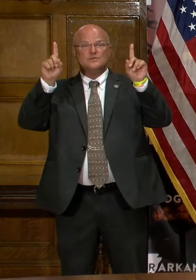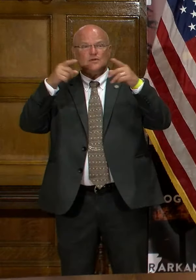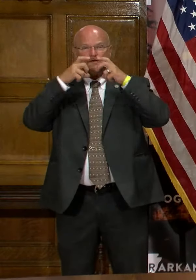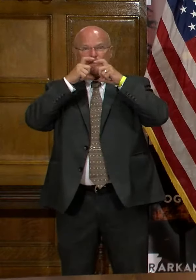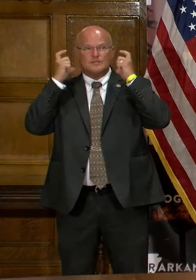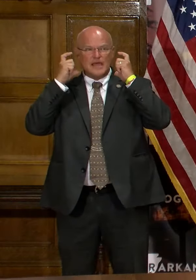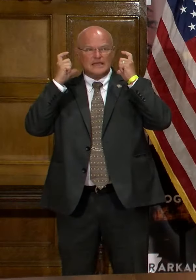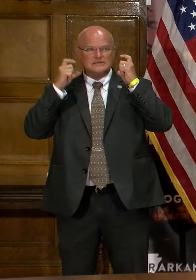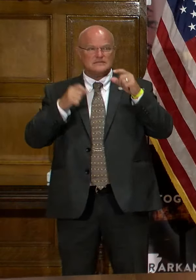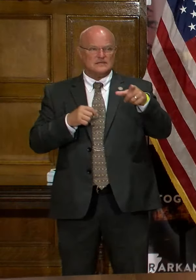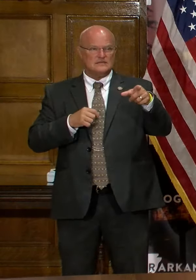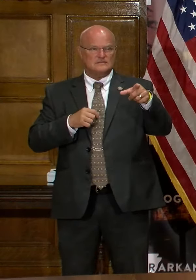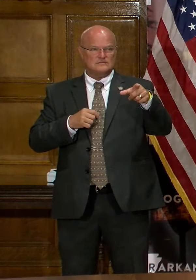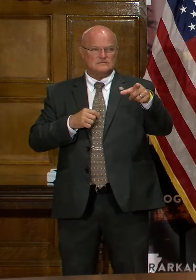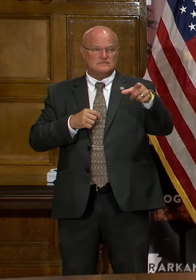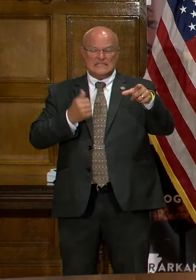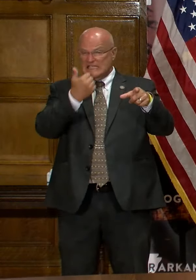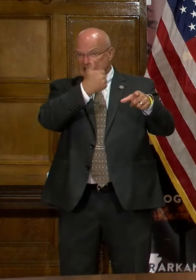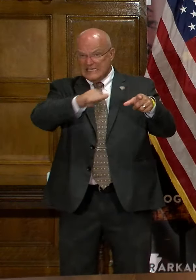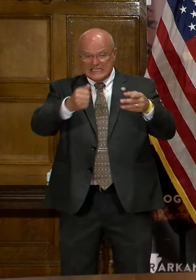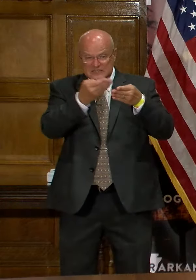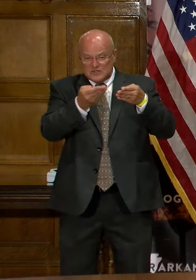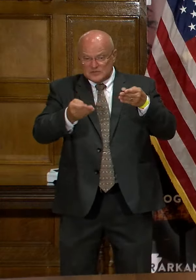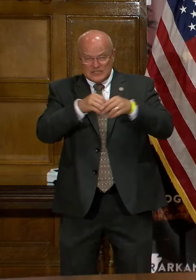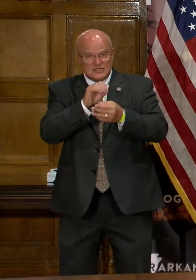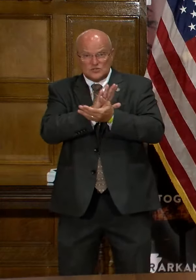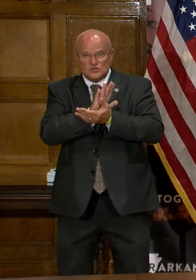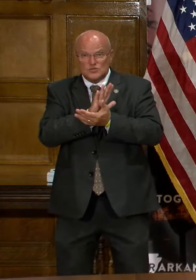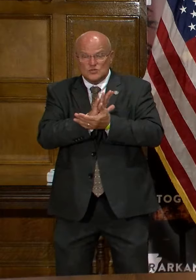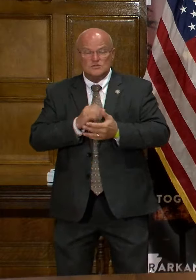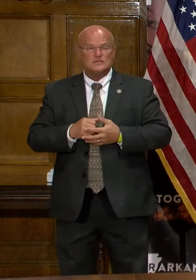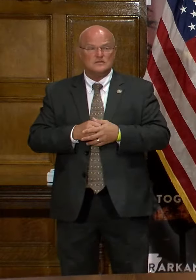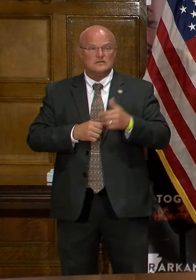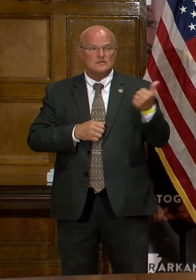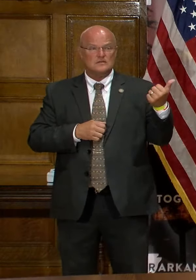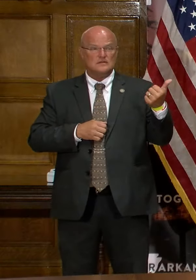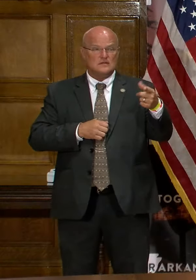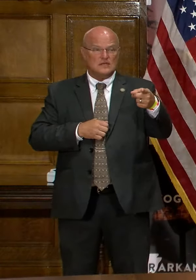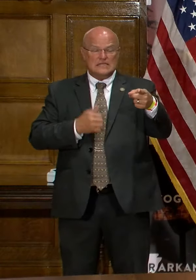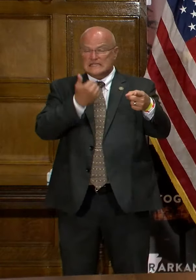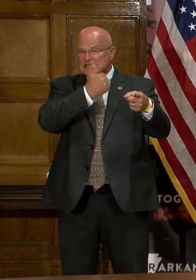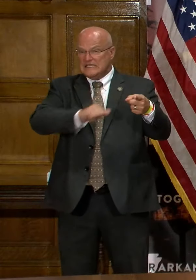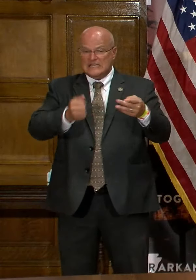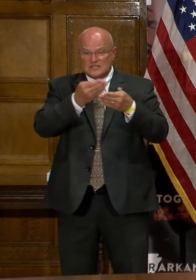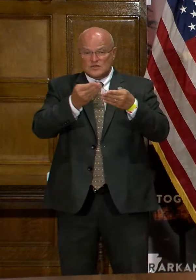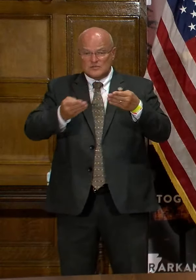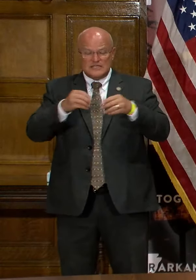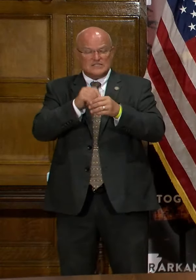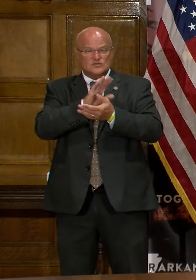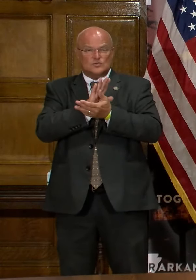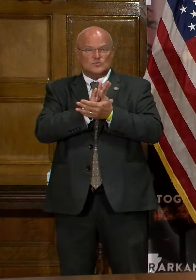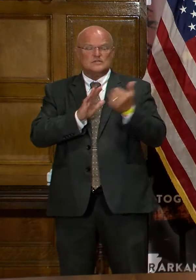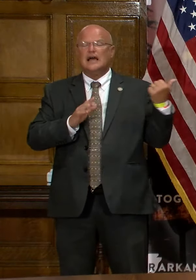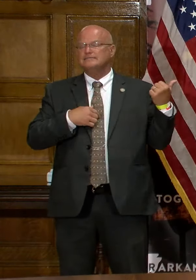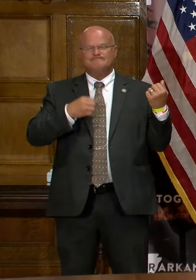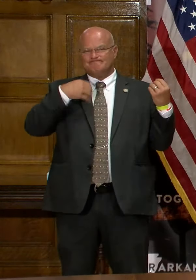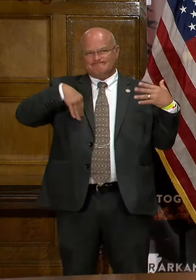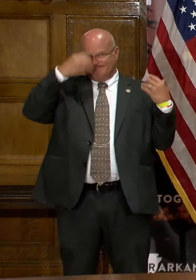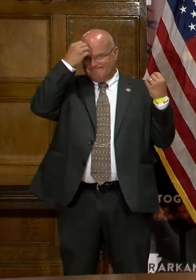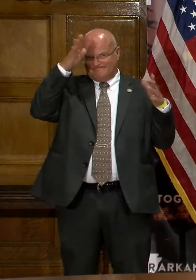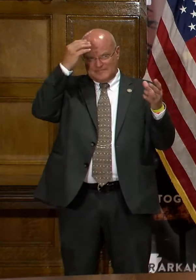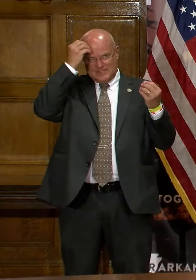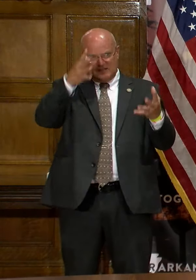Have we seen any transmission in schools at all? I'm sorry? Have we seen any transmission? I would have to get you that information.